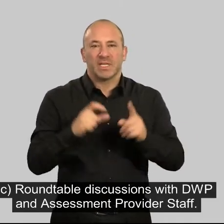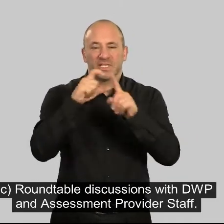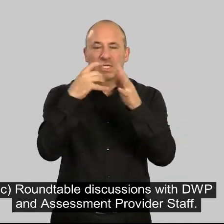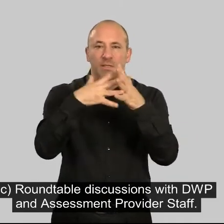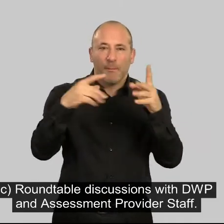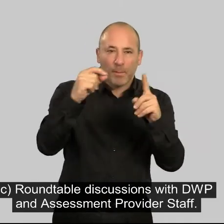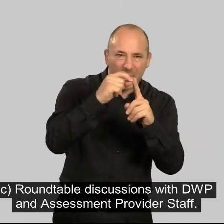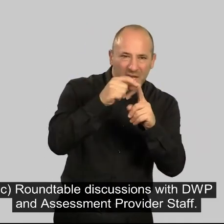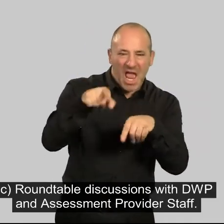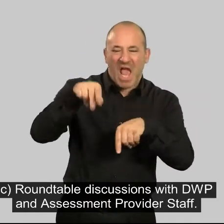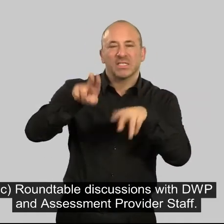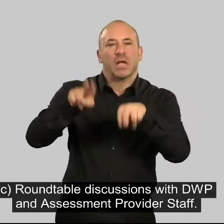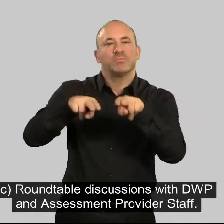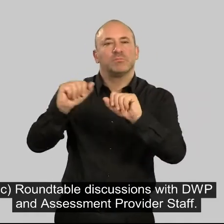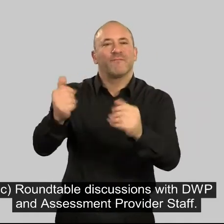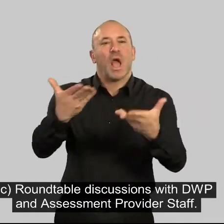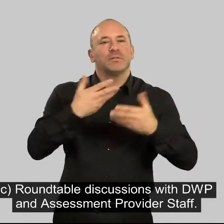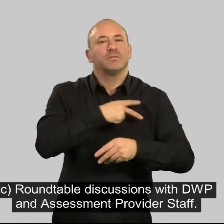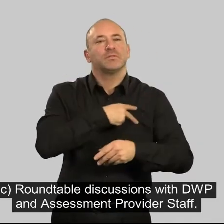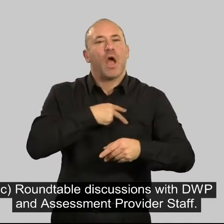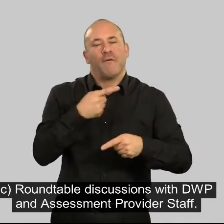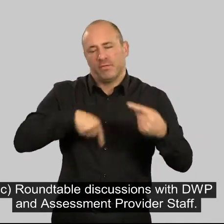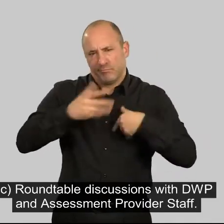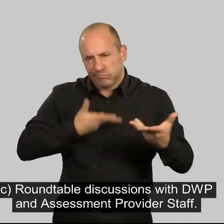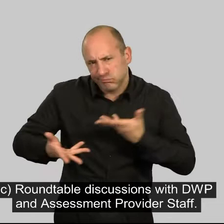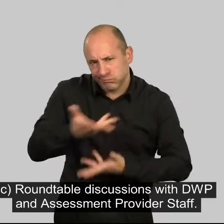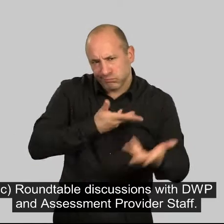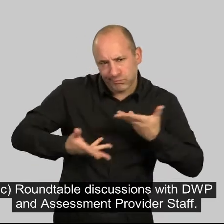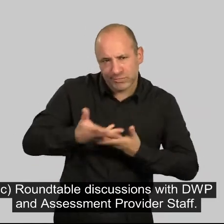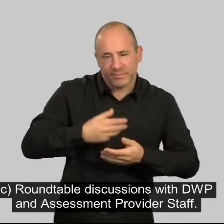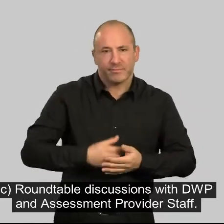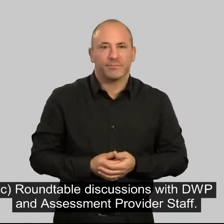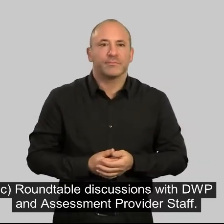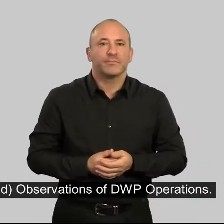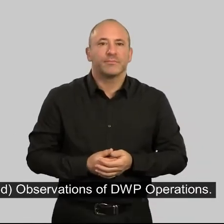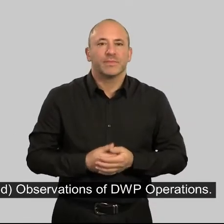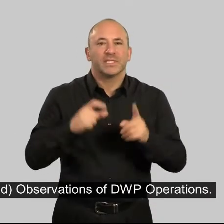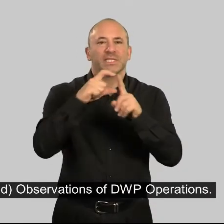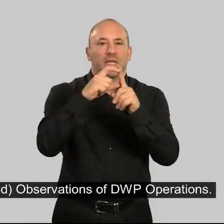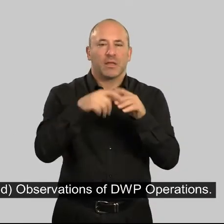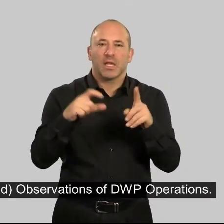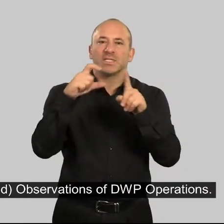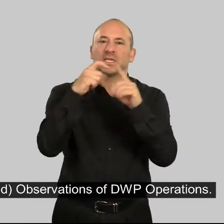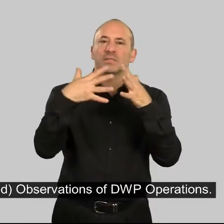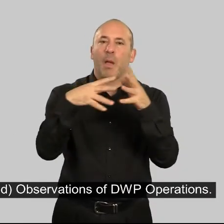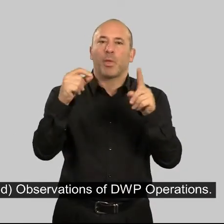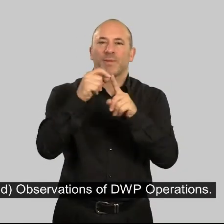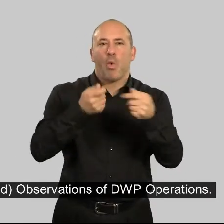C. Roundtable discussions with DWP and assessment provider staff.